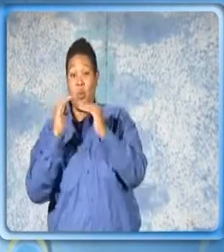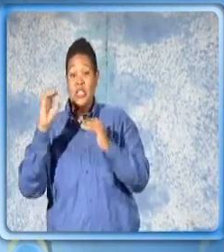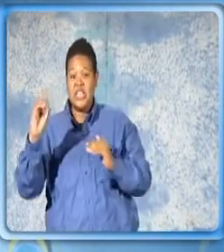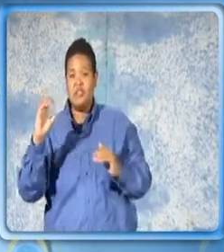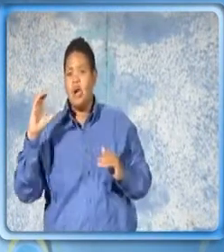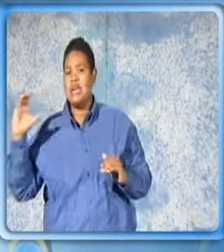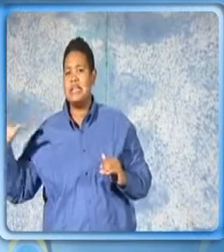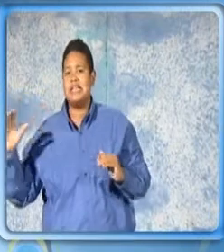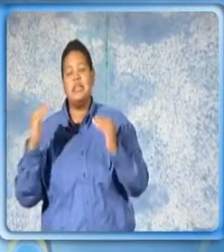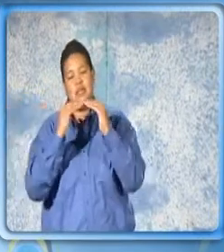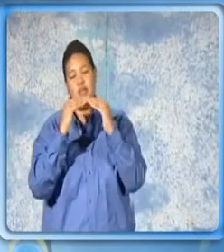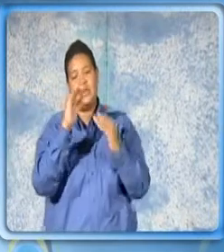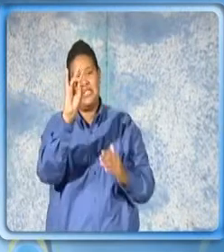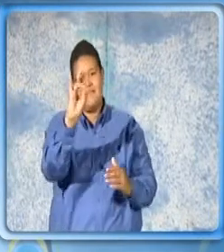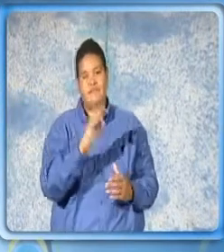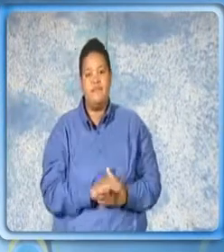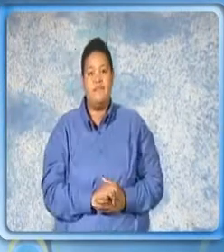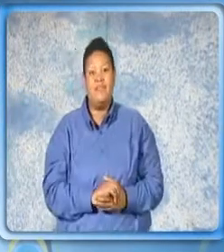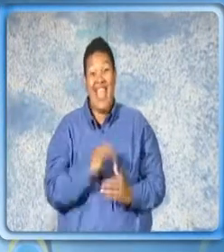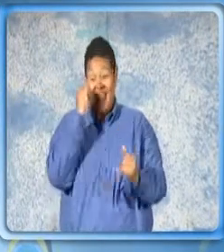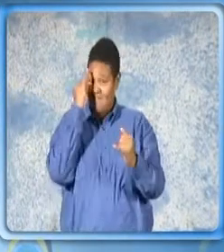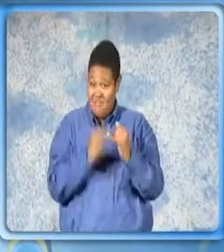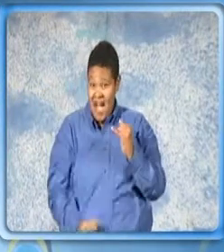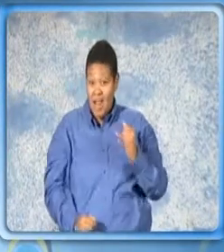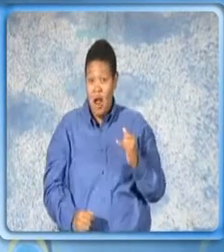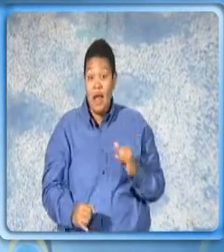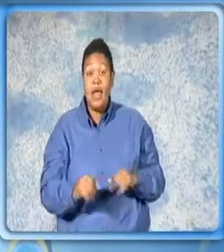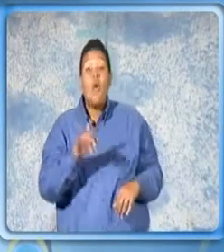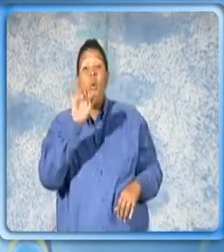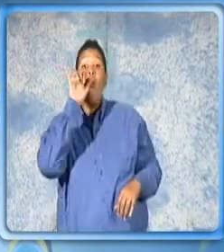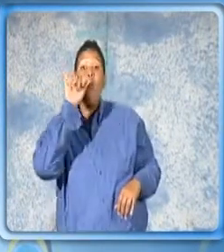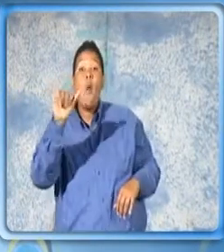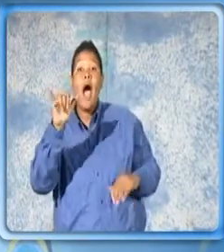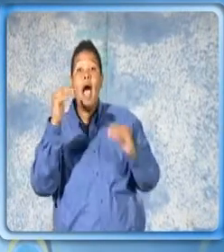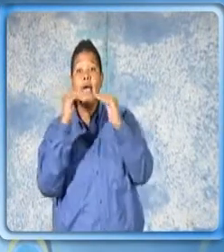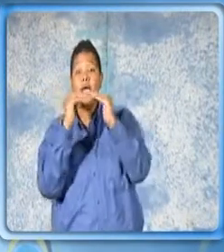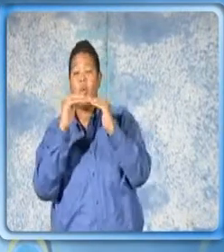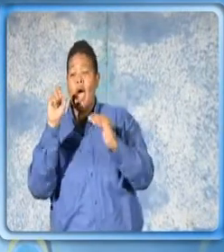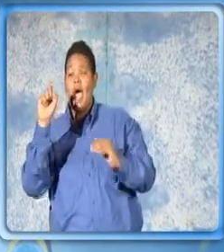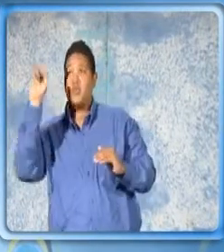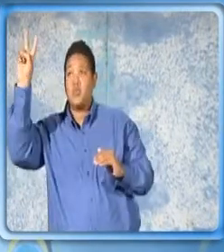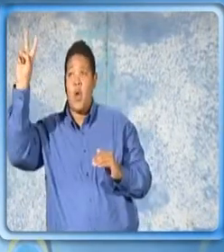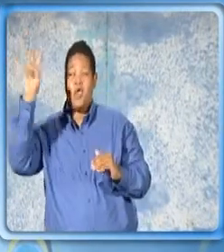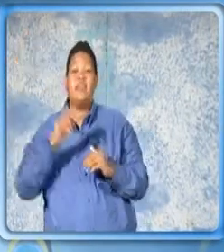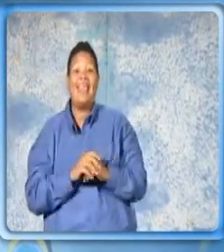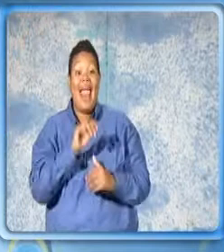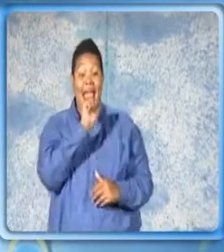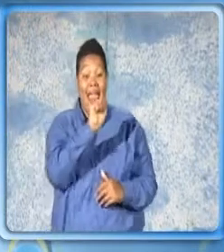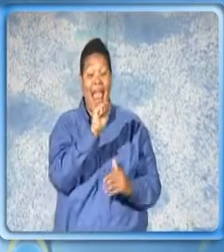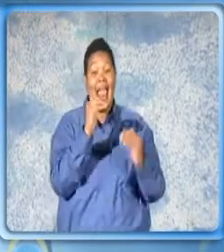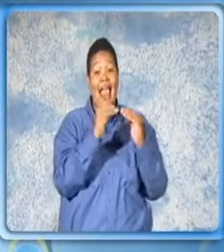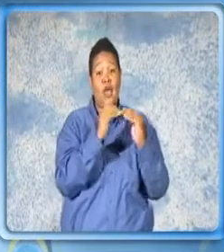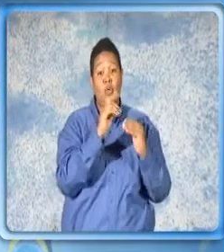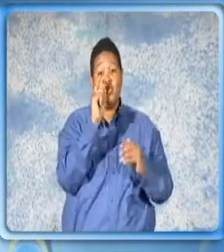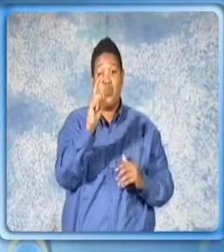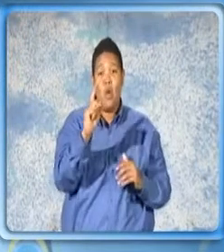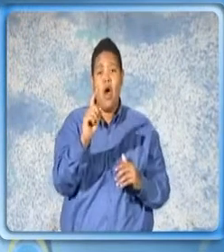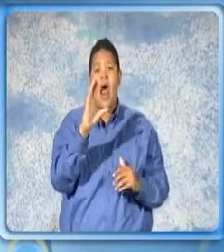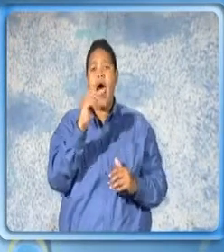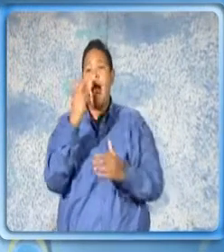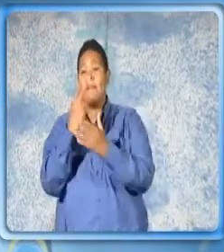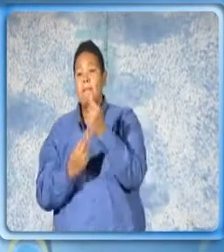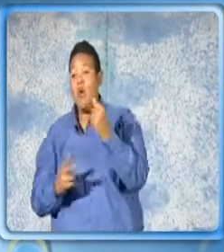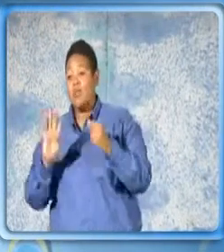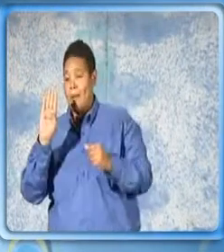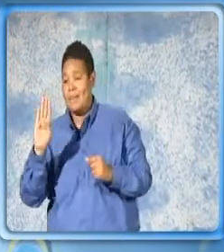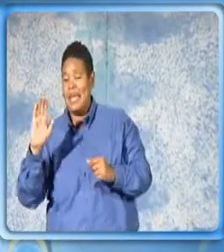c equals 7. And finally, in the function y equals x squared, a equals 1, and both b